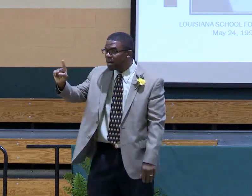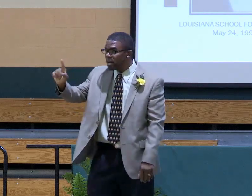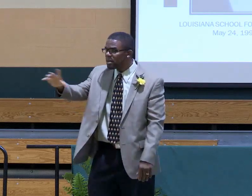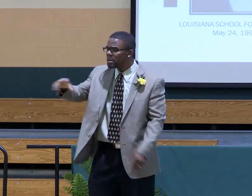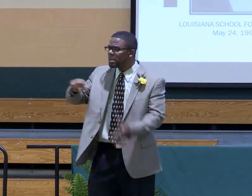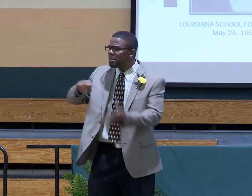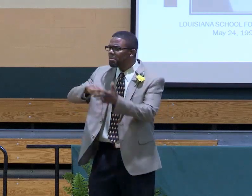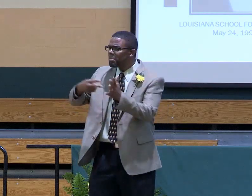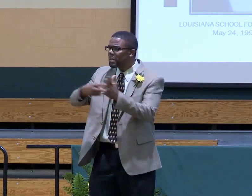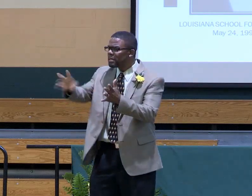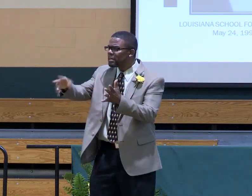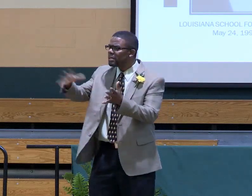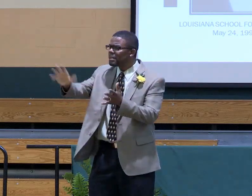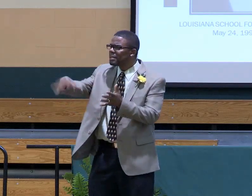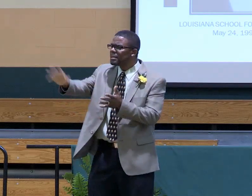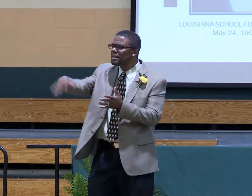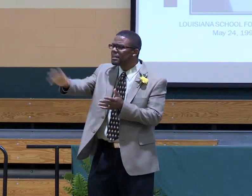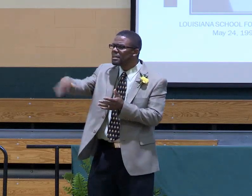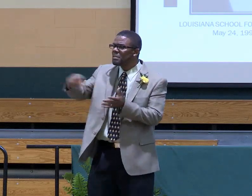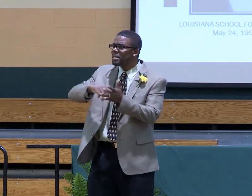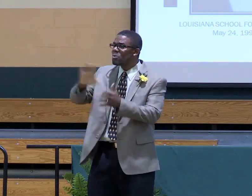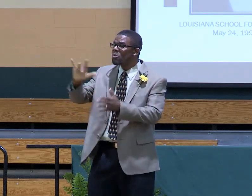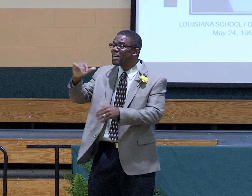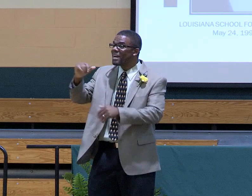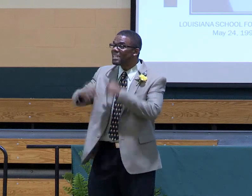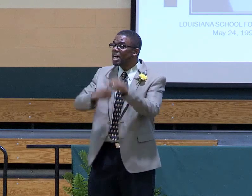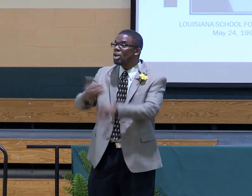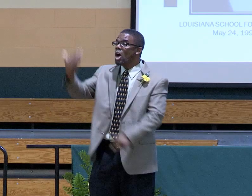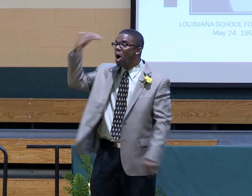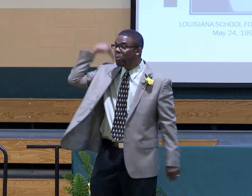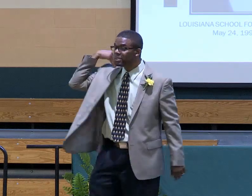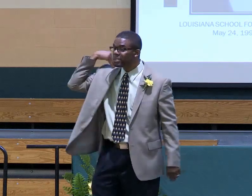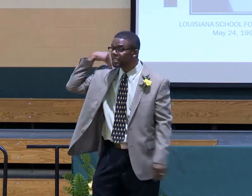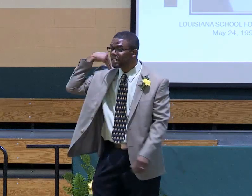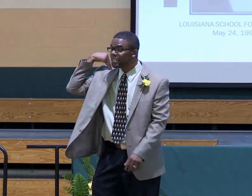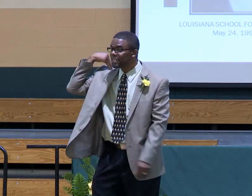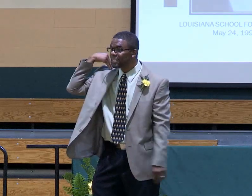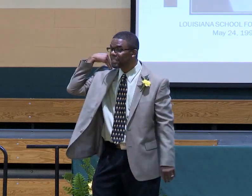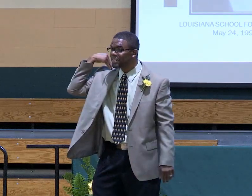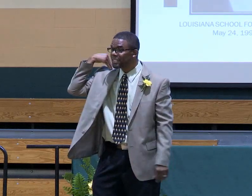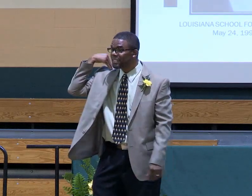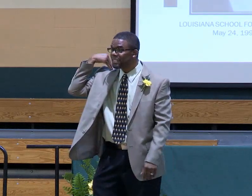91. That's right. Which means that's 25 years ago, folks.